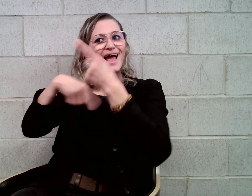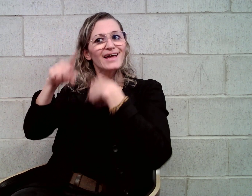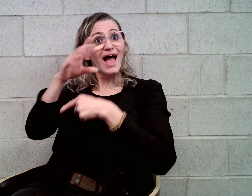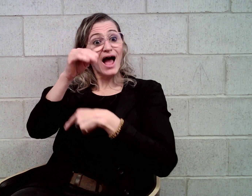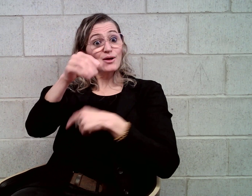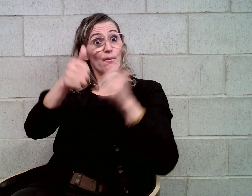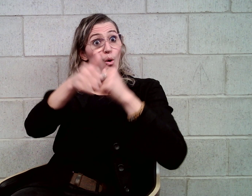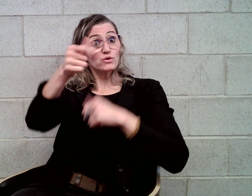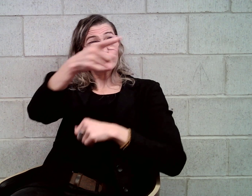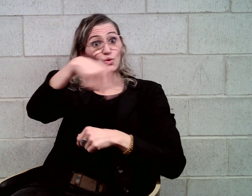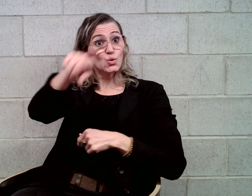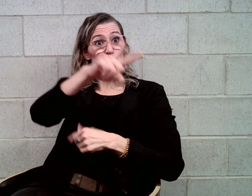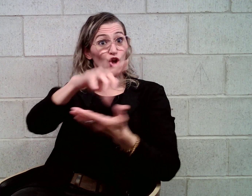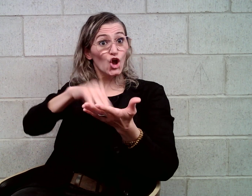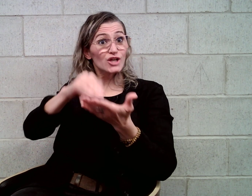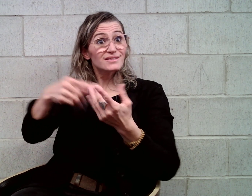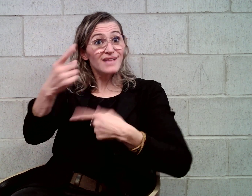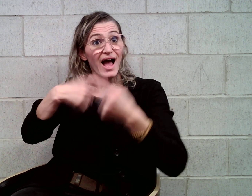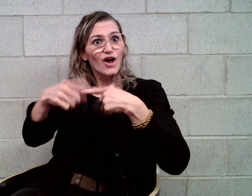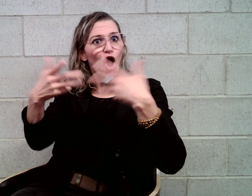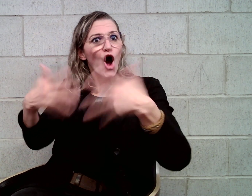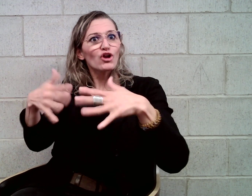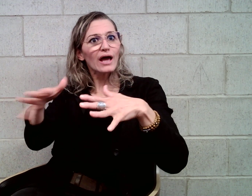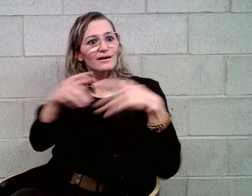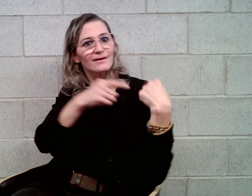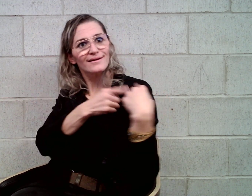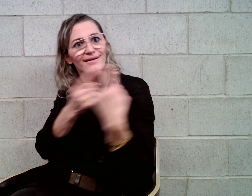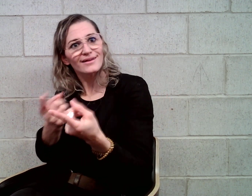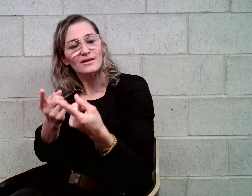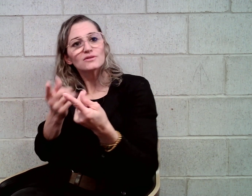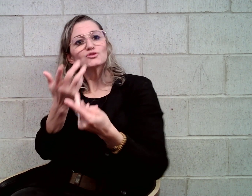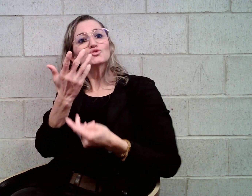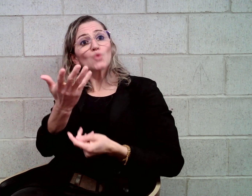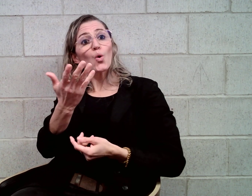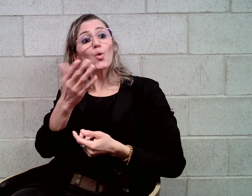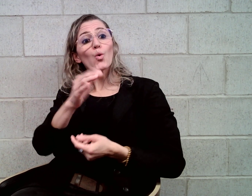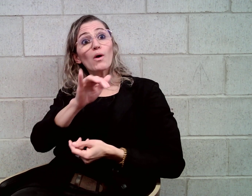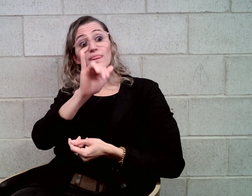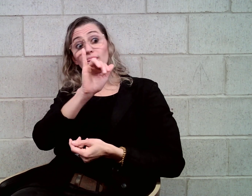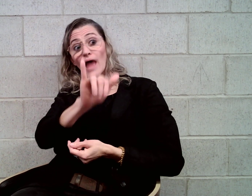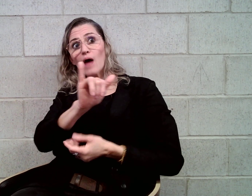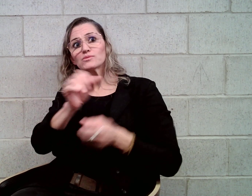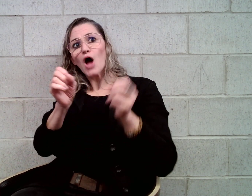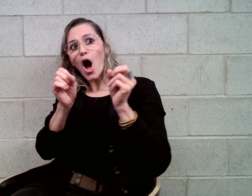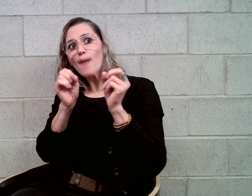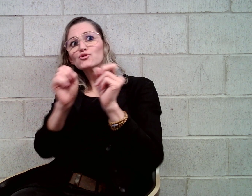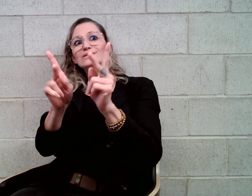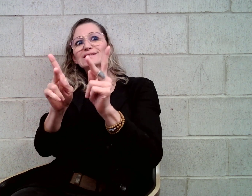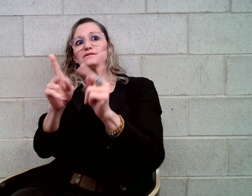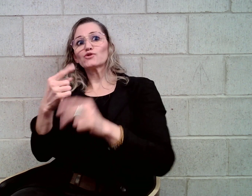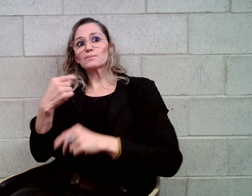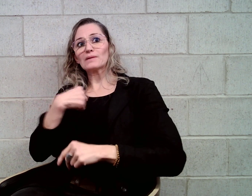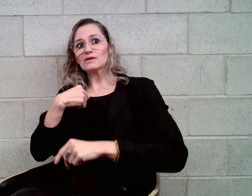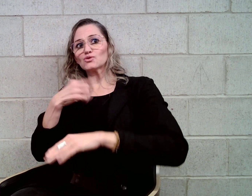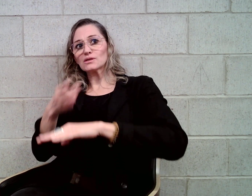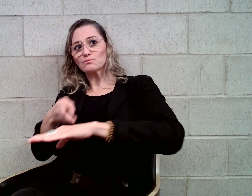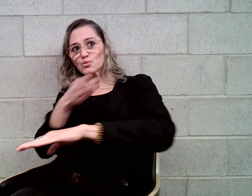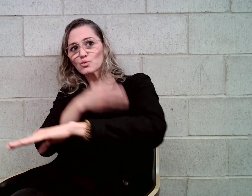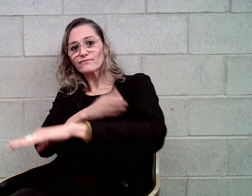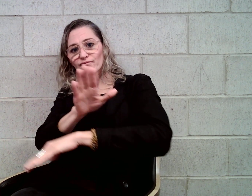in 2019 of deaf culture. More people were learning how to sign since the 2017 production, and